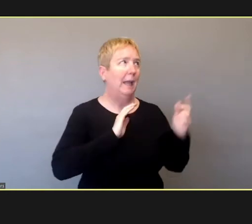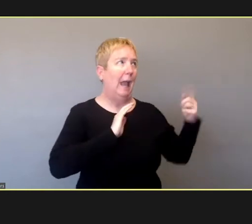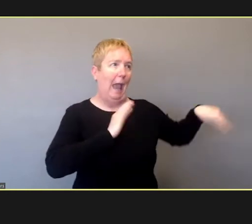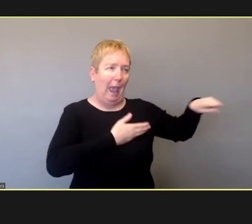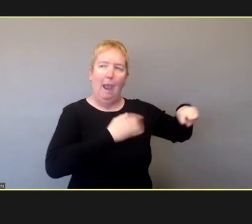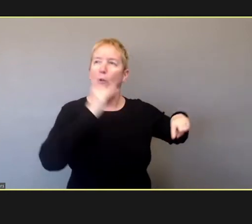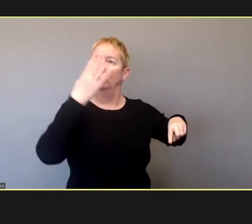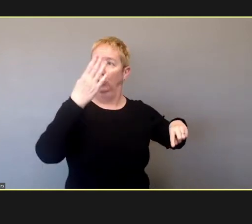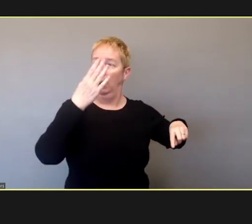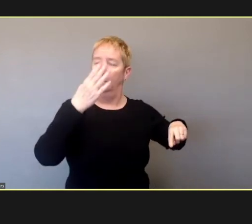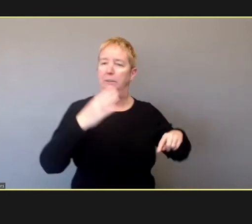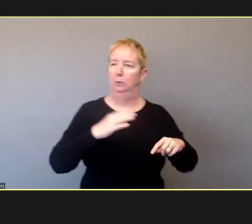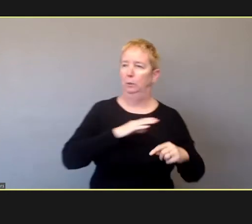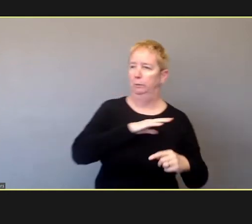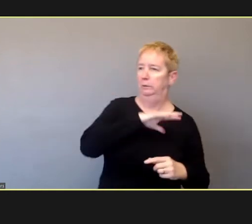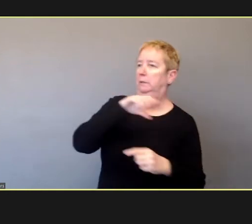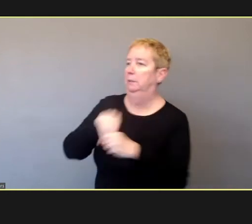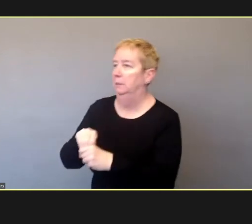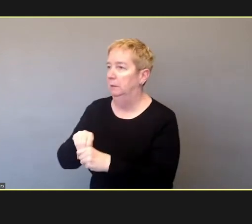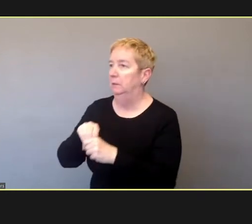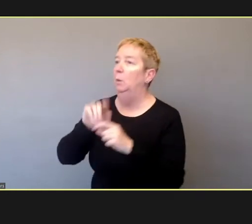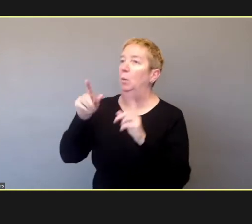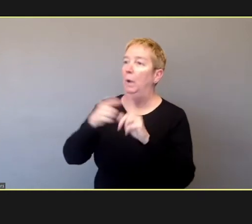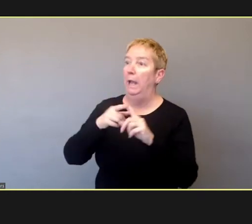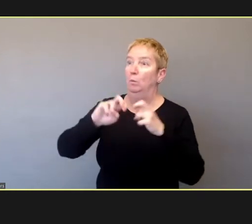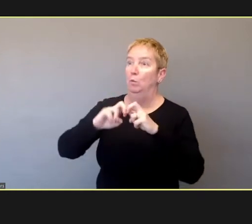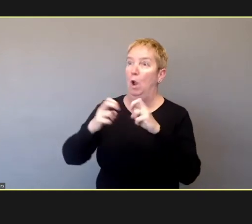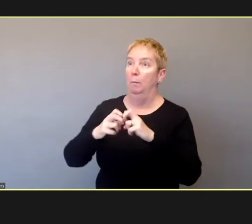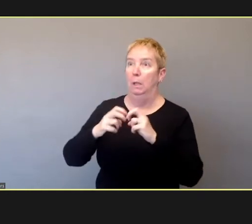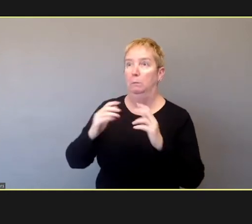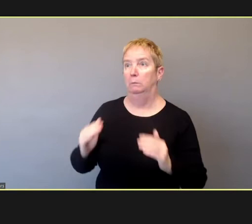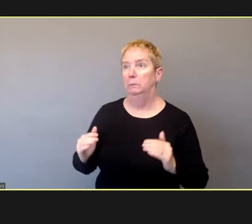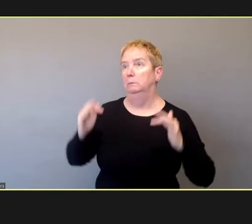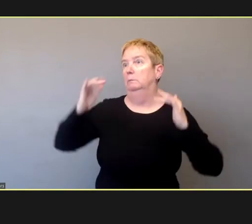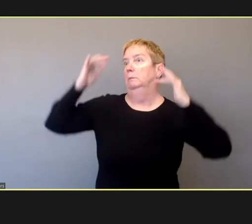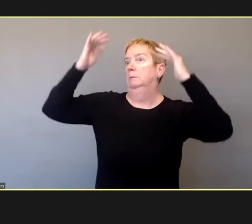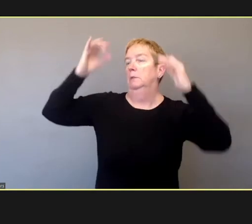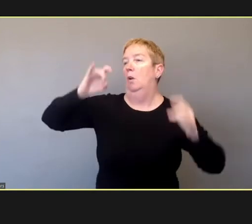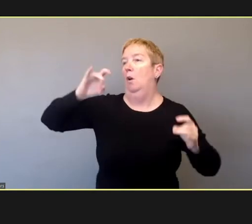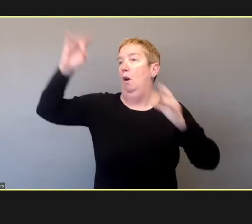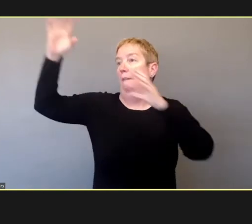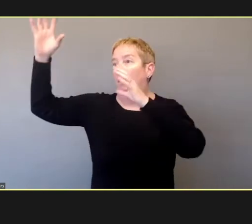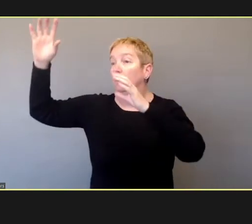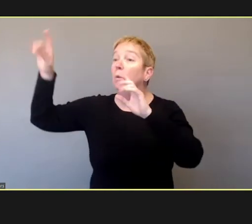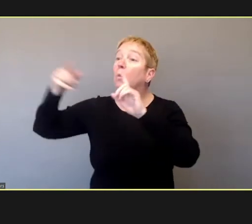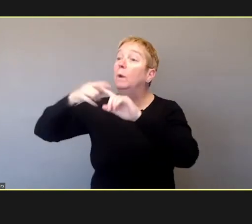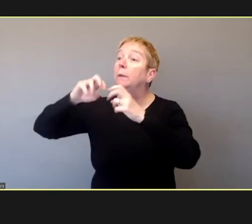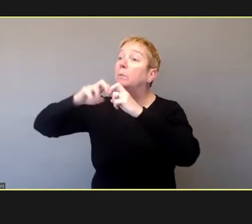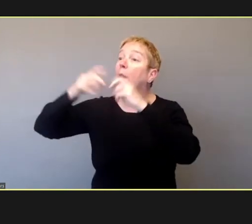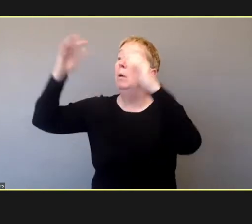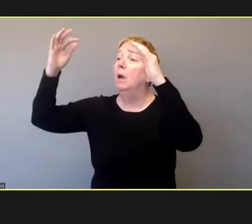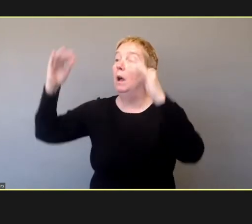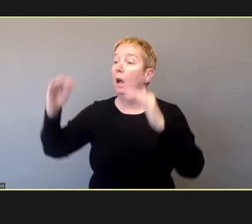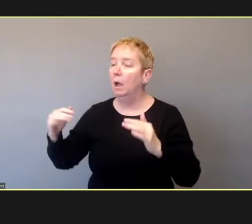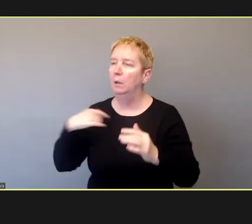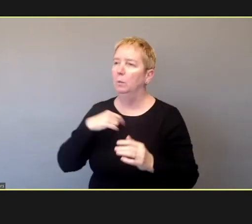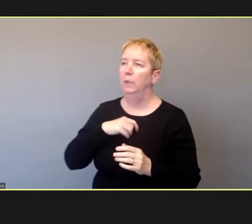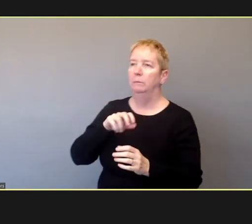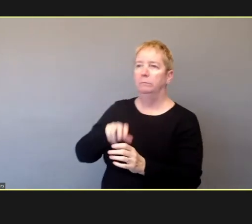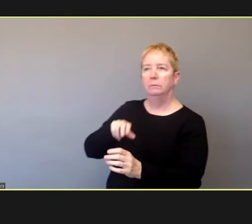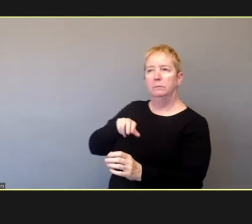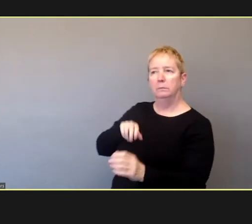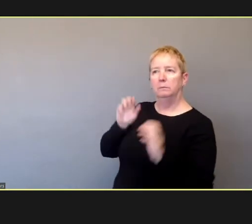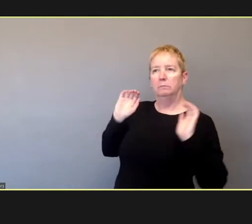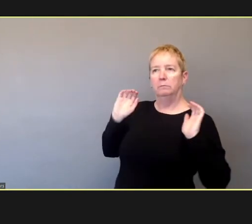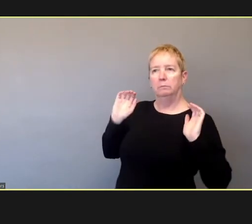out of that difficult period. So as I said earlier, masks are just as effective now as they